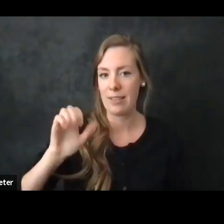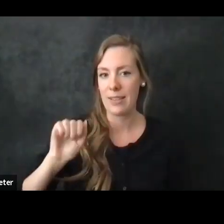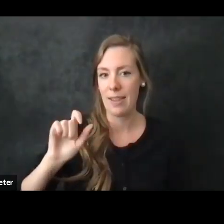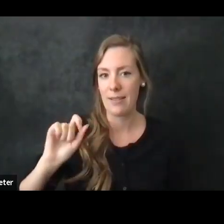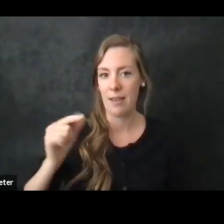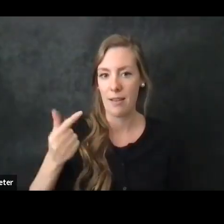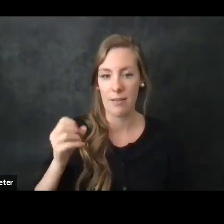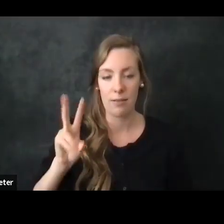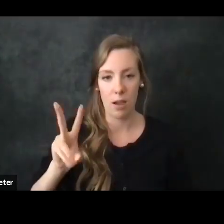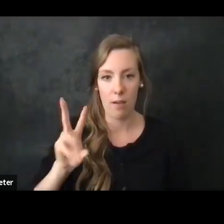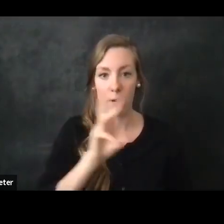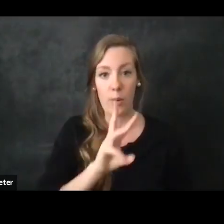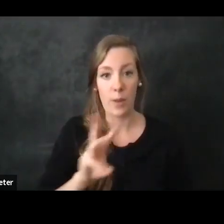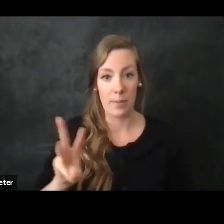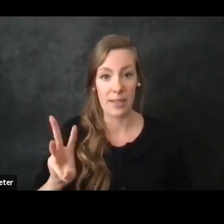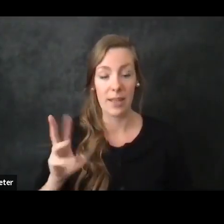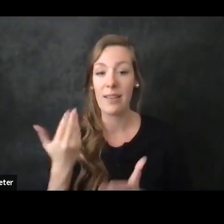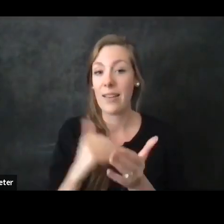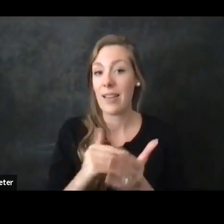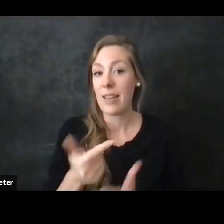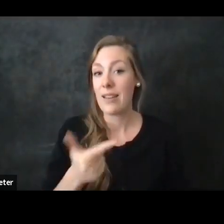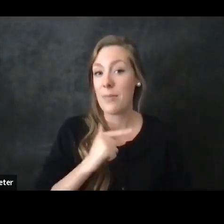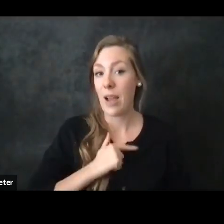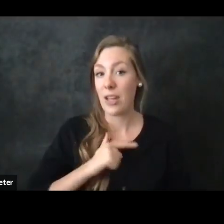myturn.ca.gov website. Once again, that's